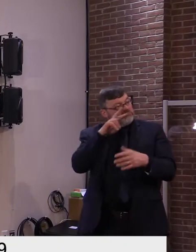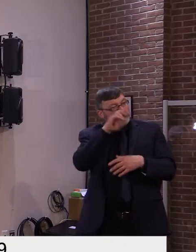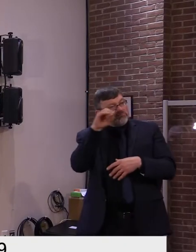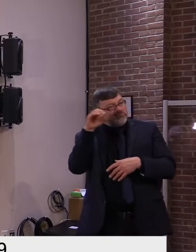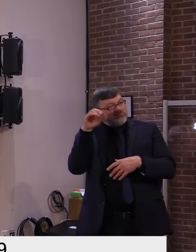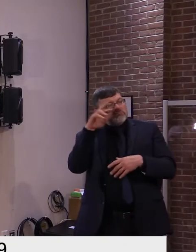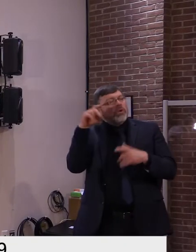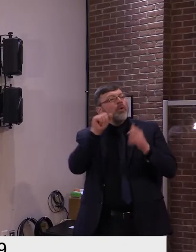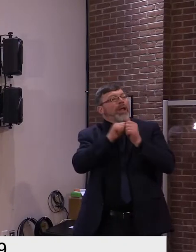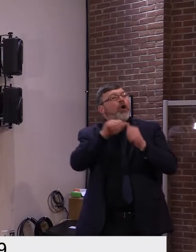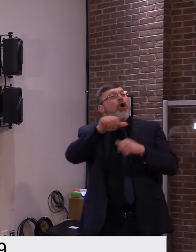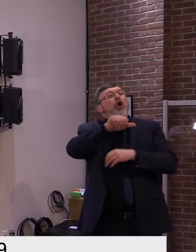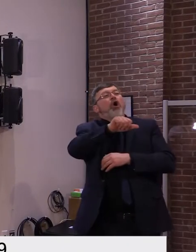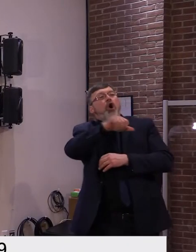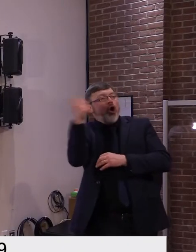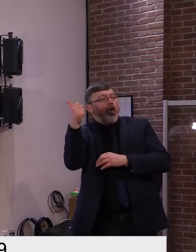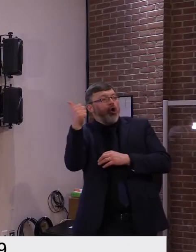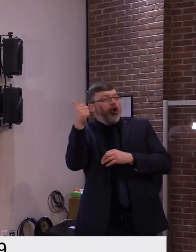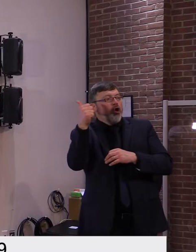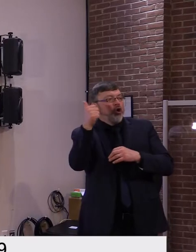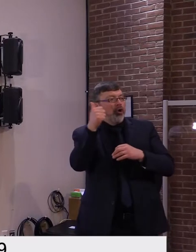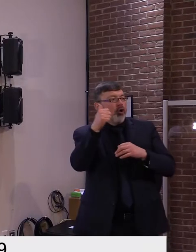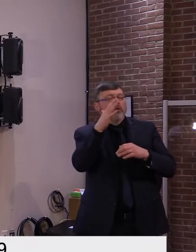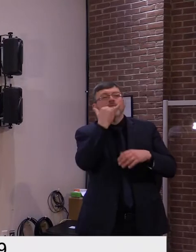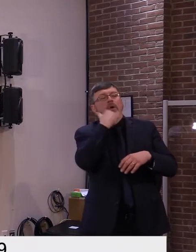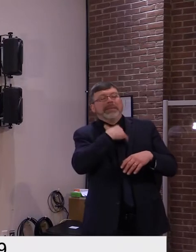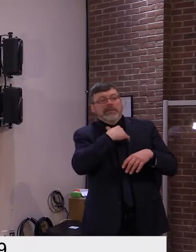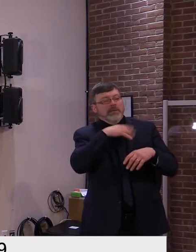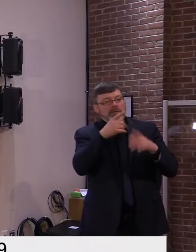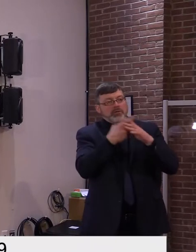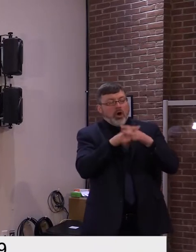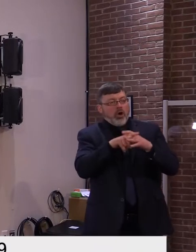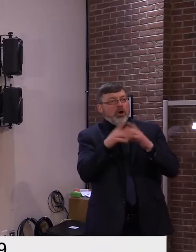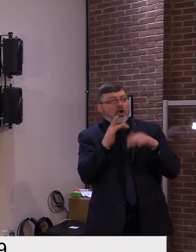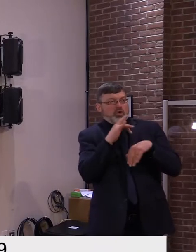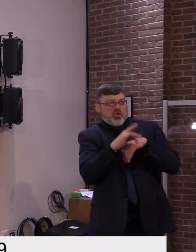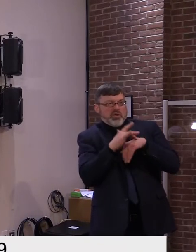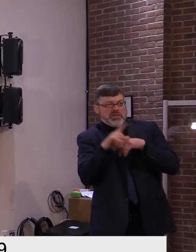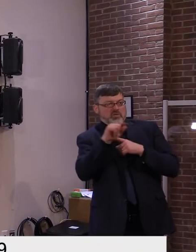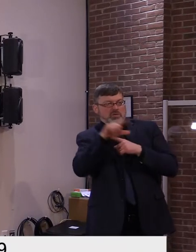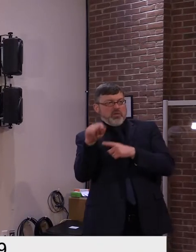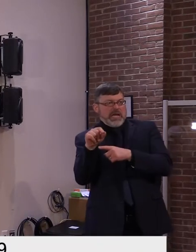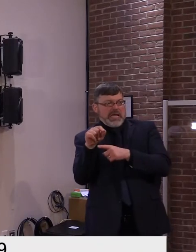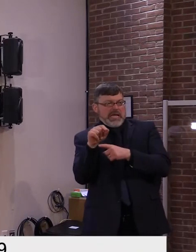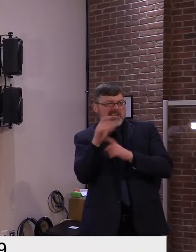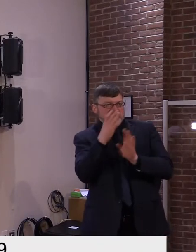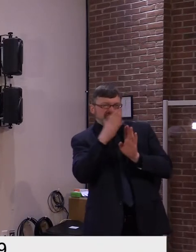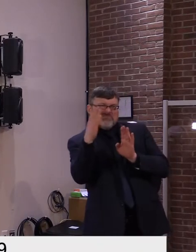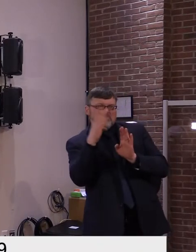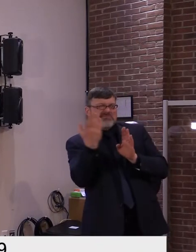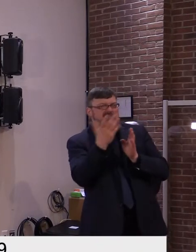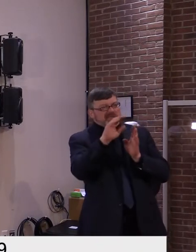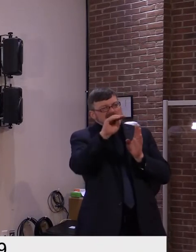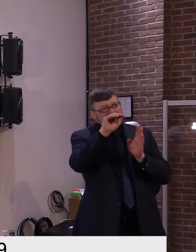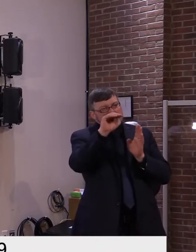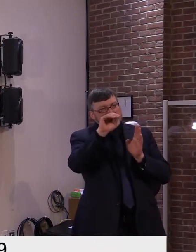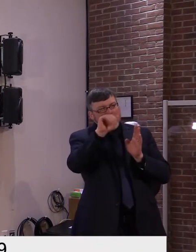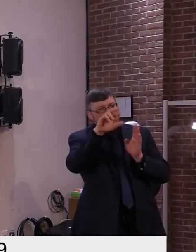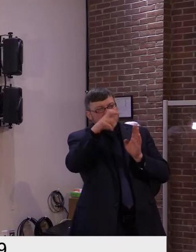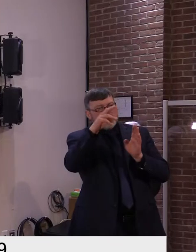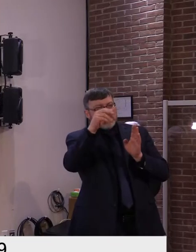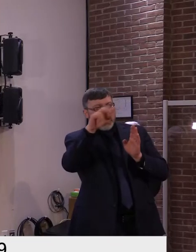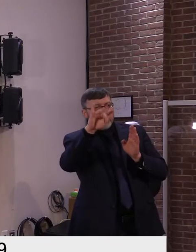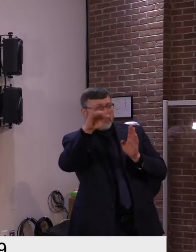obviously became available for use late in December, but that's because they had enough months of follow-up from the